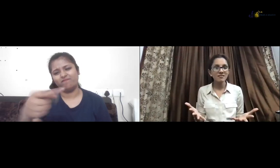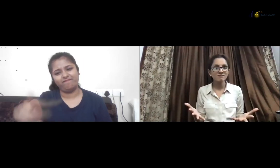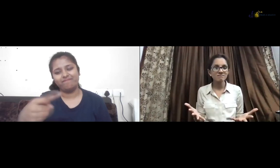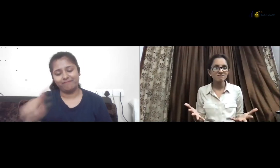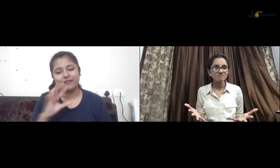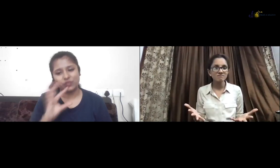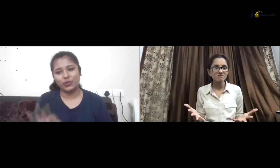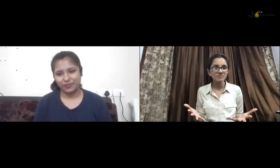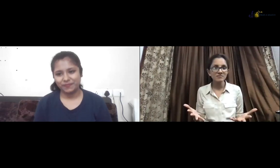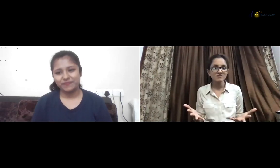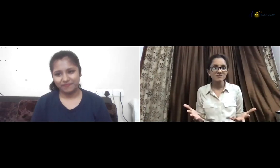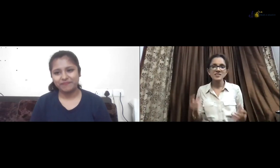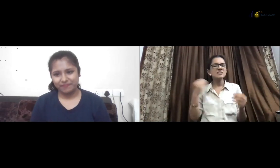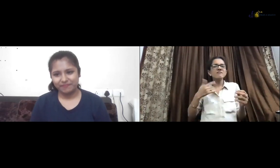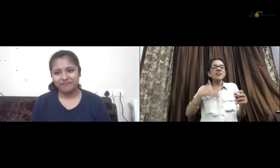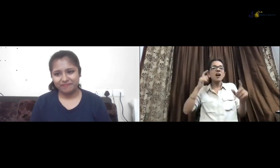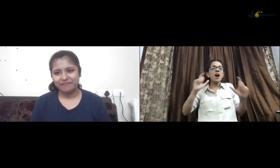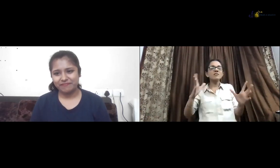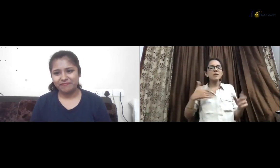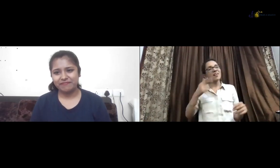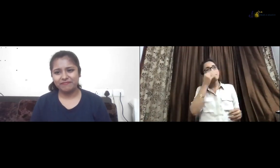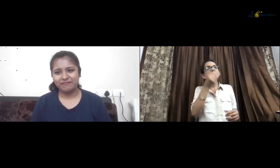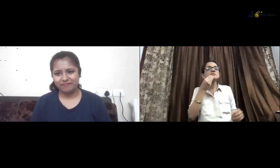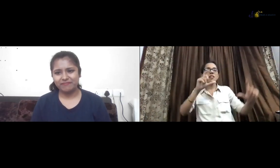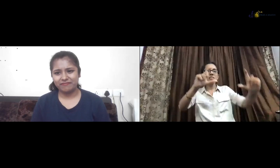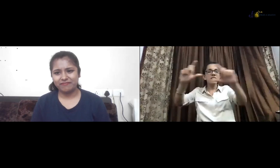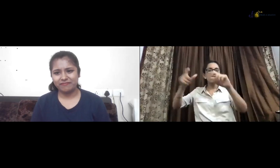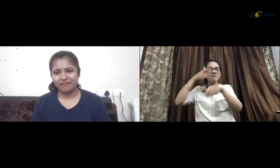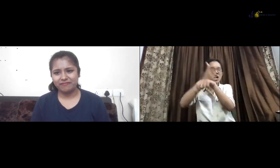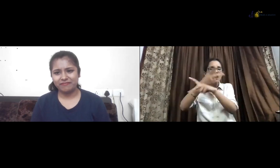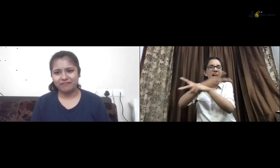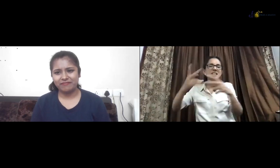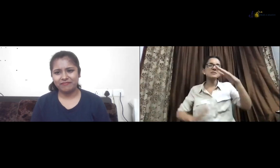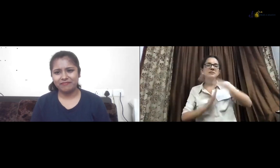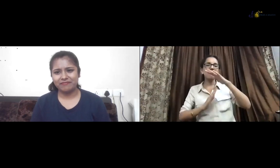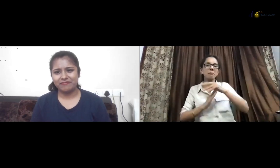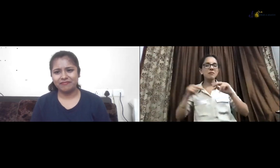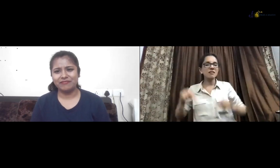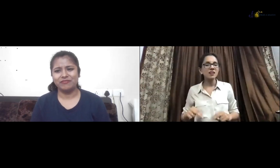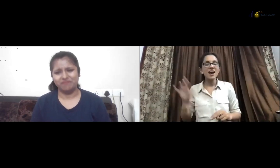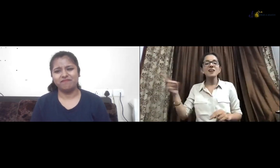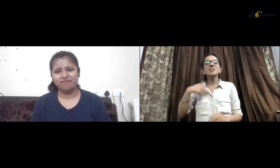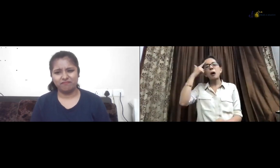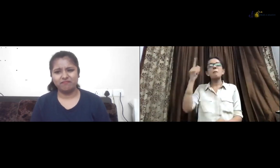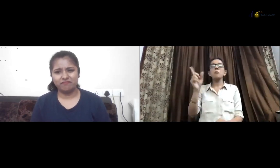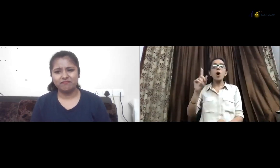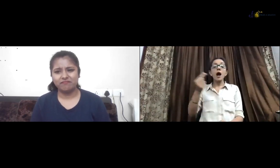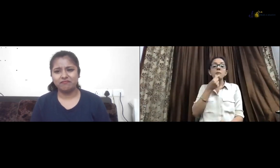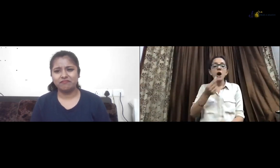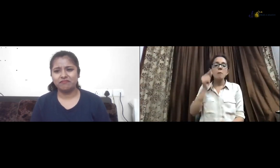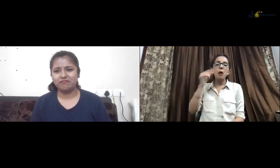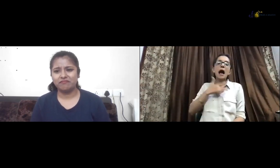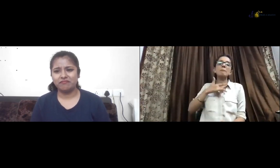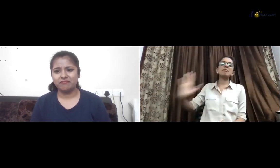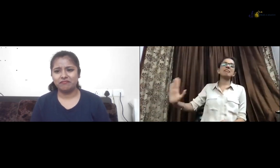with them, but we don't feel comfortable. That's true. I agree. I don't feel comfortable. If they are clicking the picture and video, we need to stop that